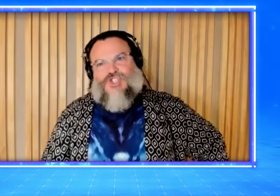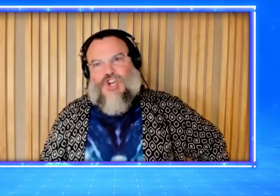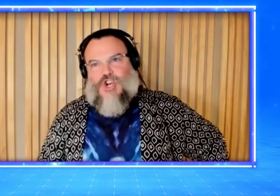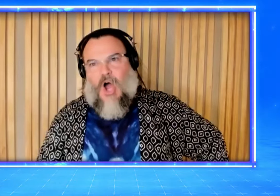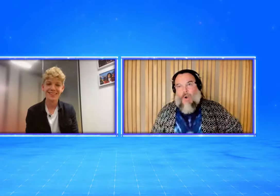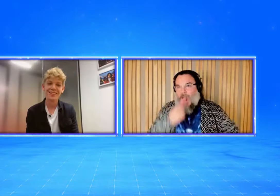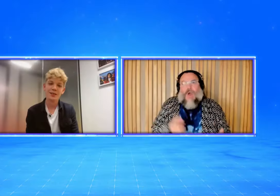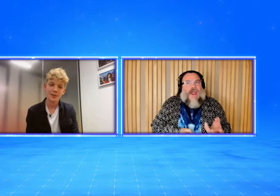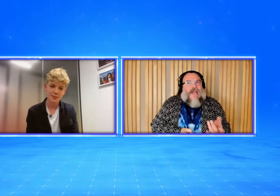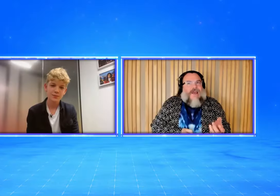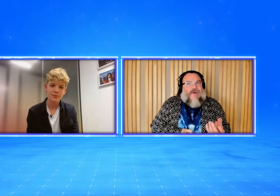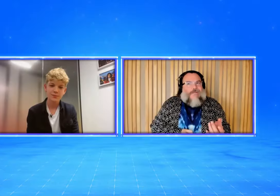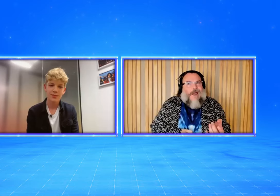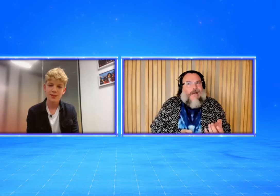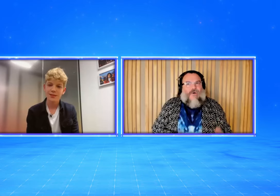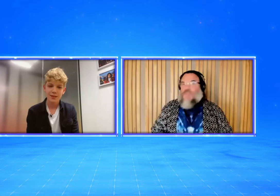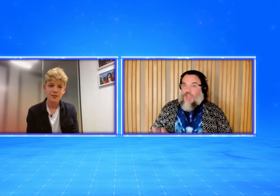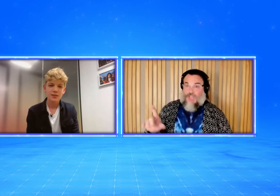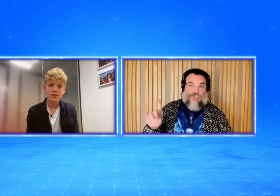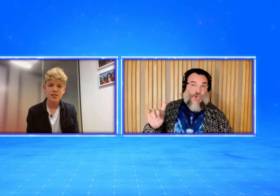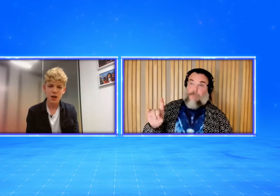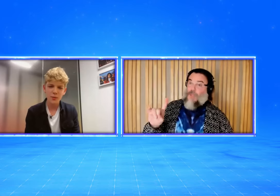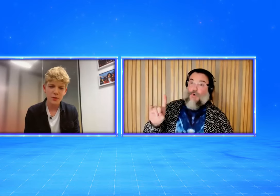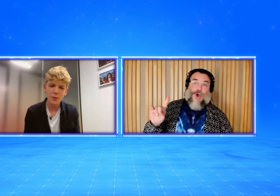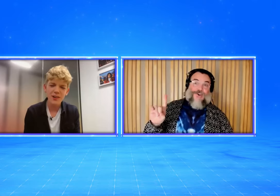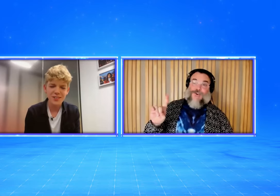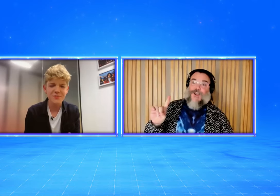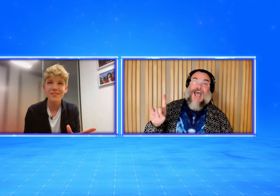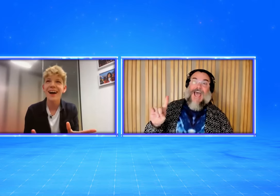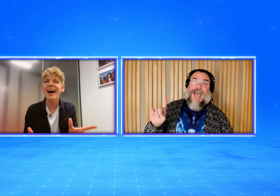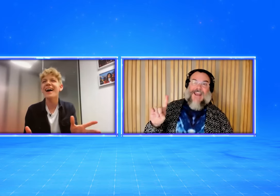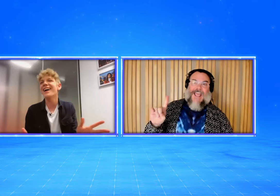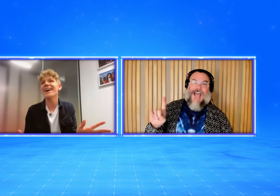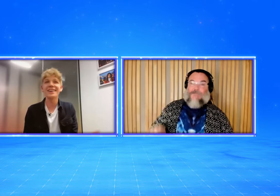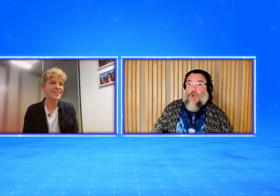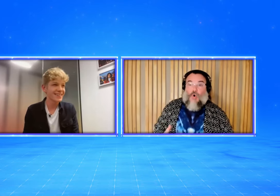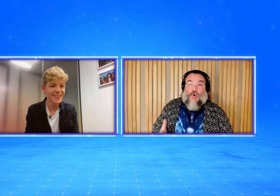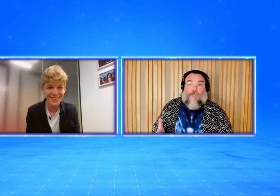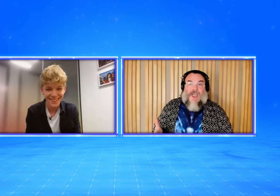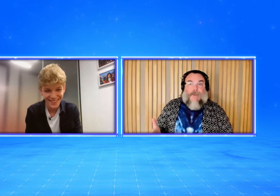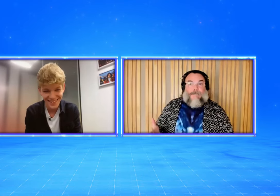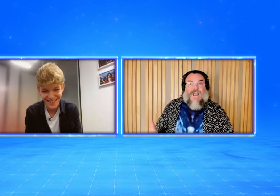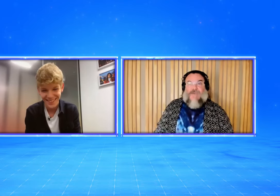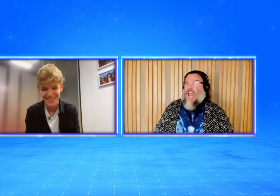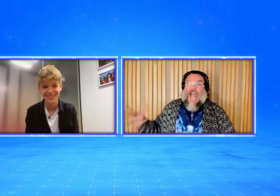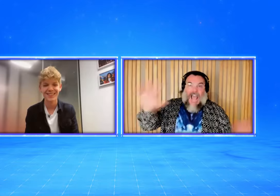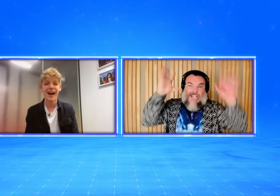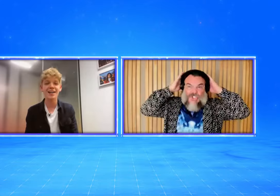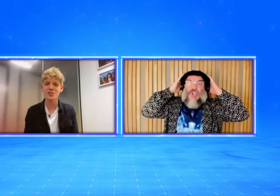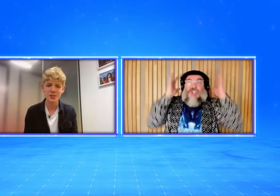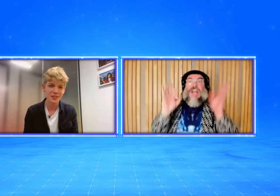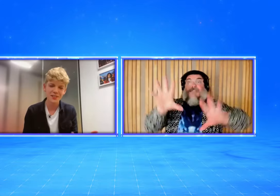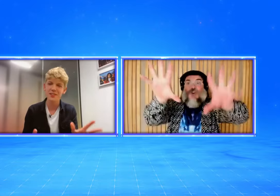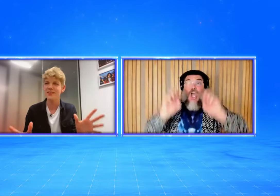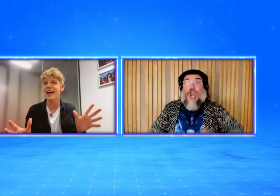to know? I don't know that something wouldn't rhyme. Oh, baby, baby, I